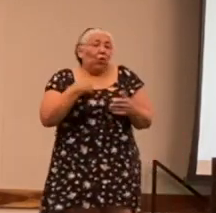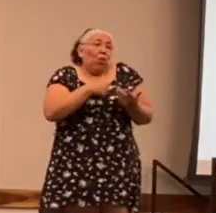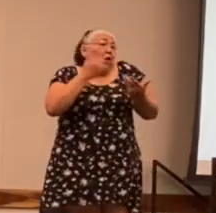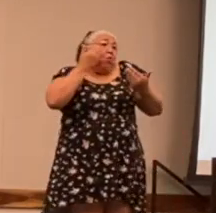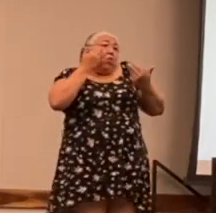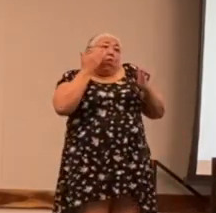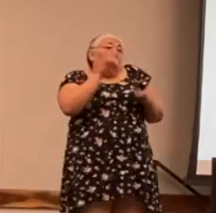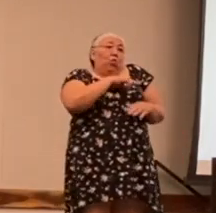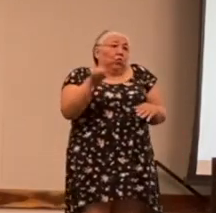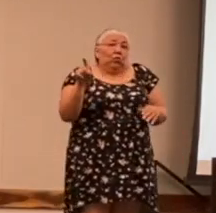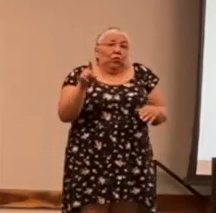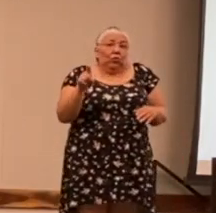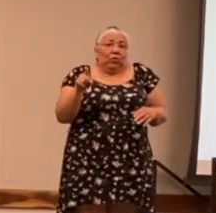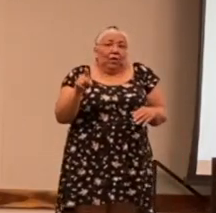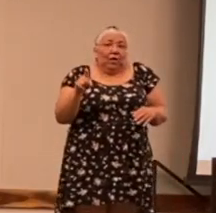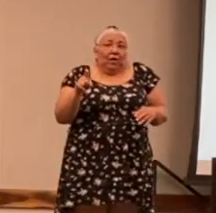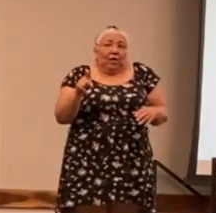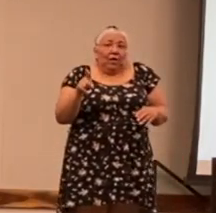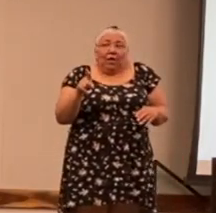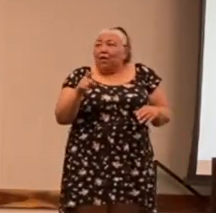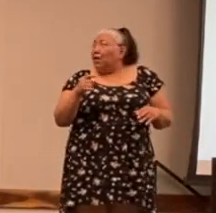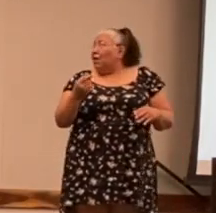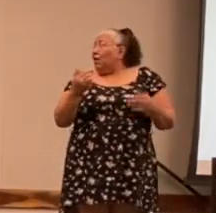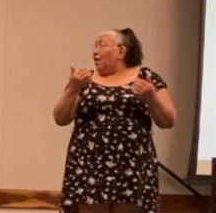you, I got cameras.